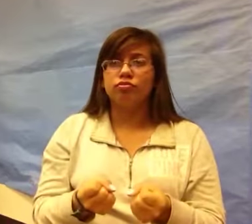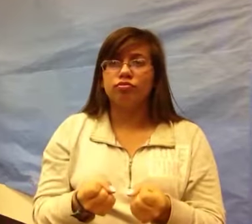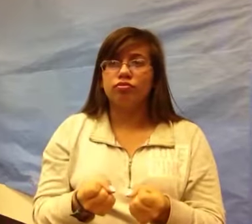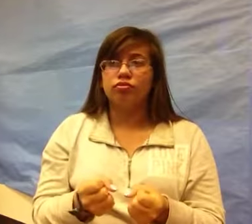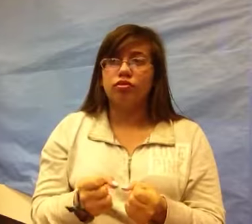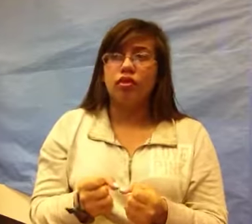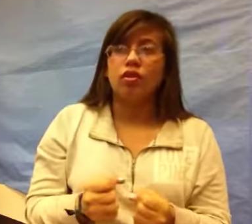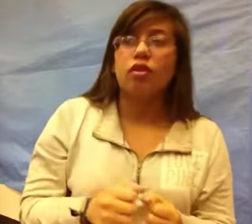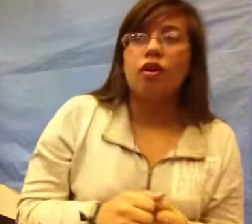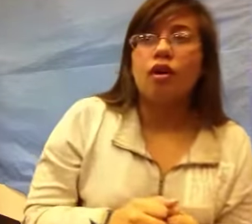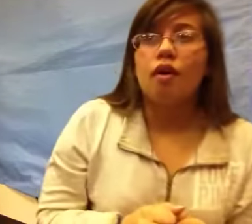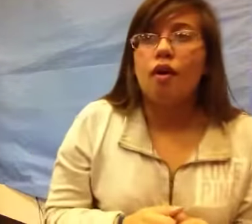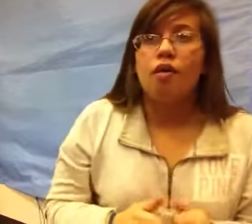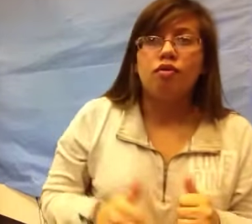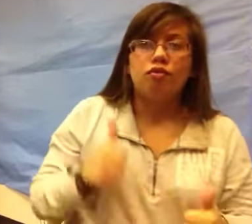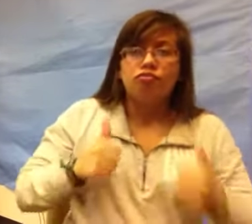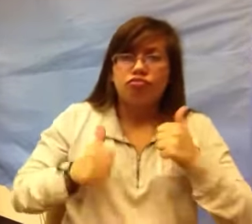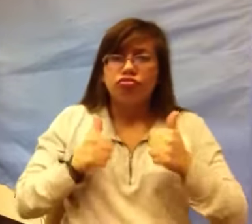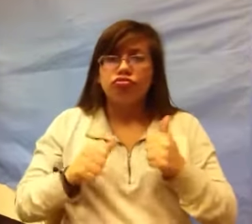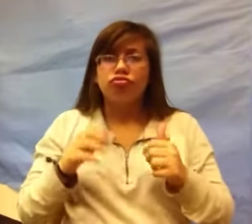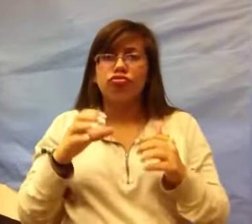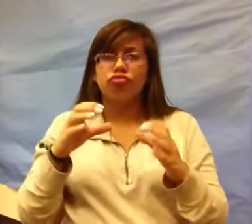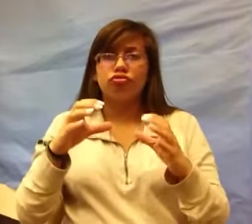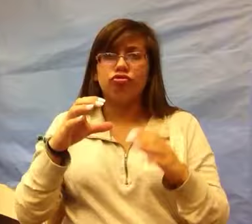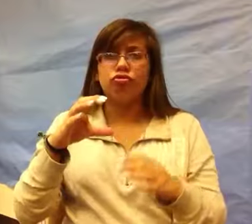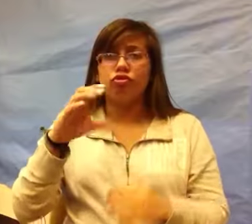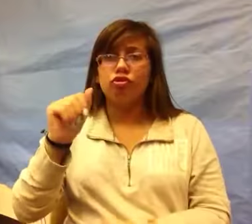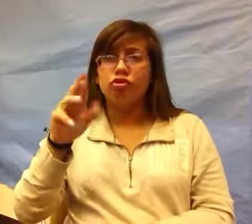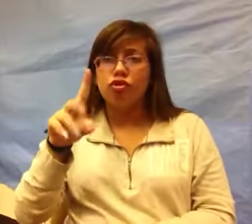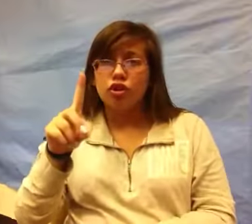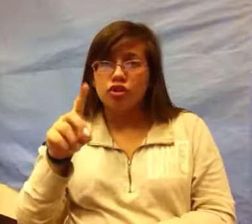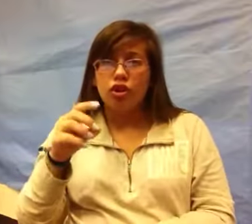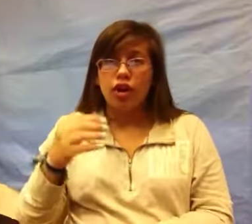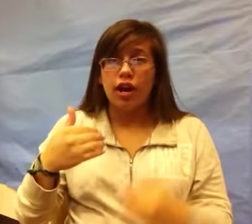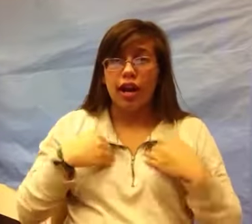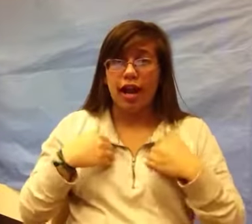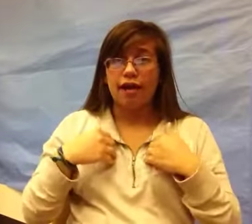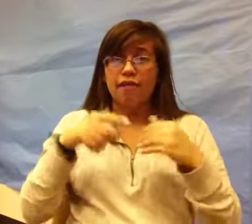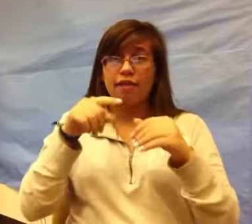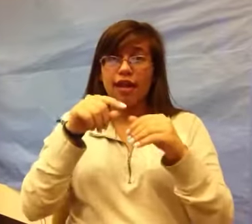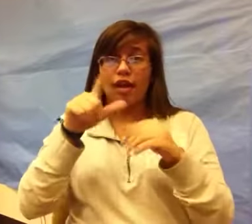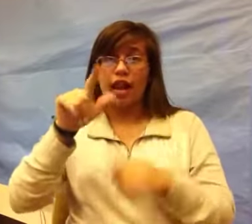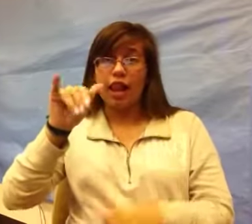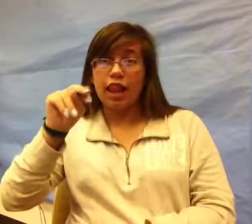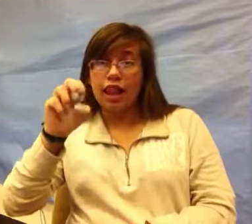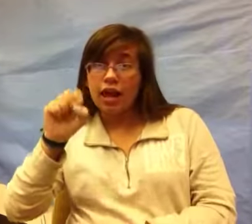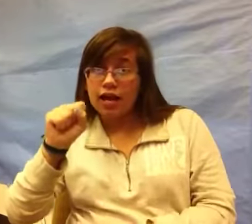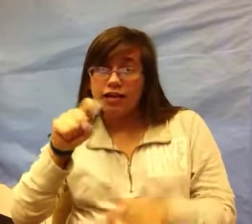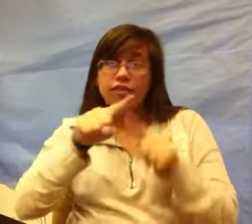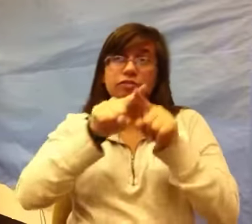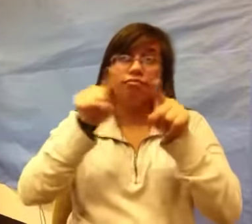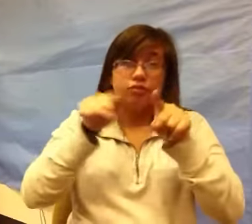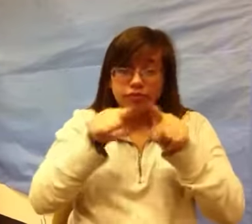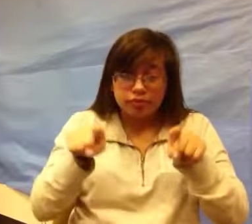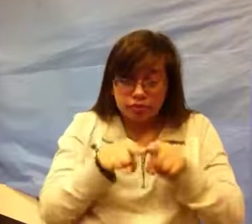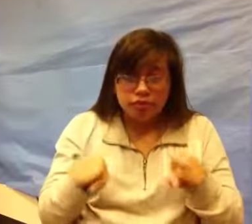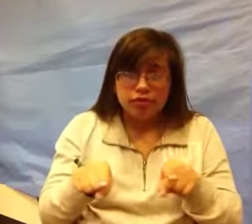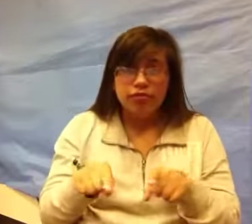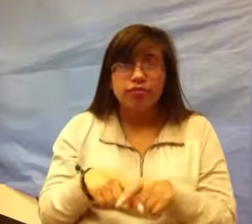3-year-old can answer this. If you can see, you can answer this question. But what he's going to do is he's going to have everyone else in the room answer it wrong. So instead